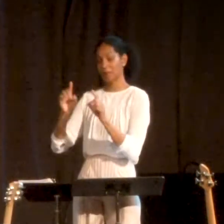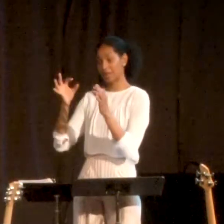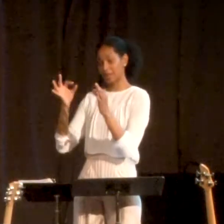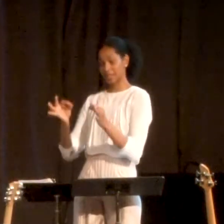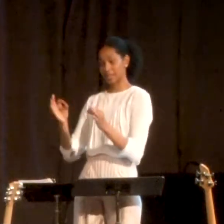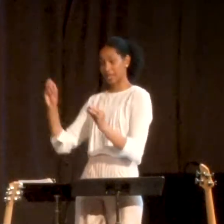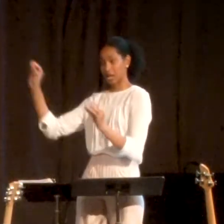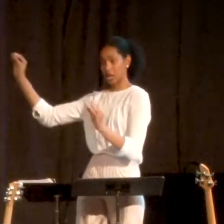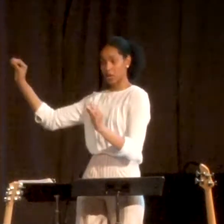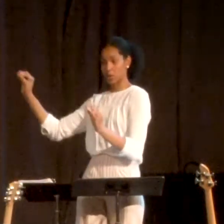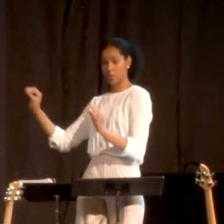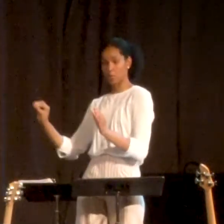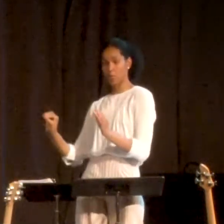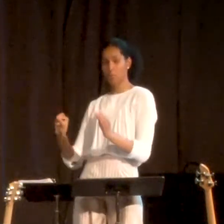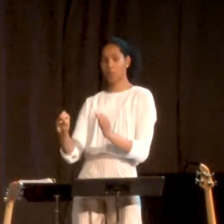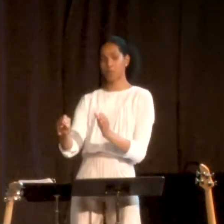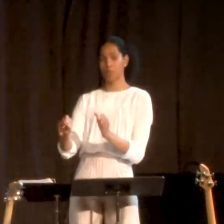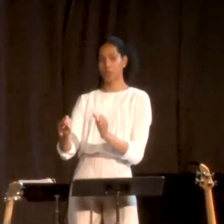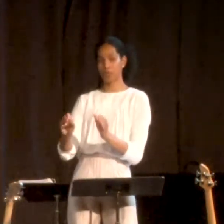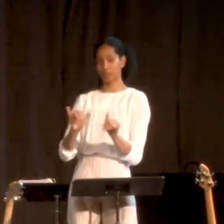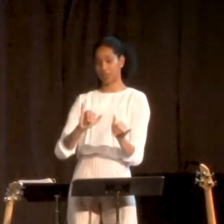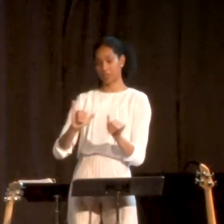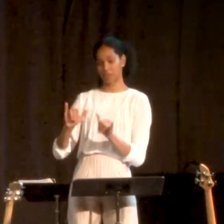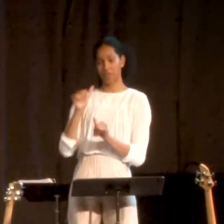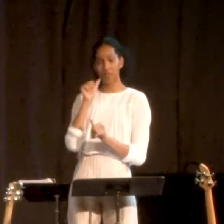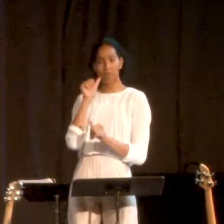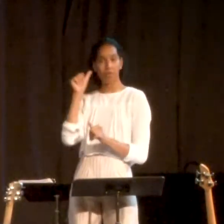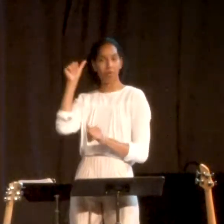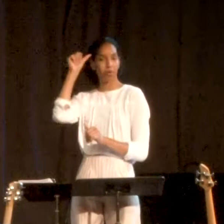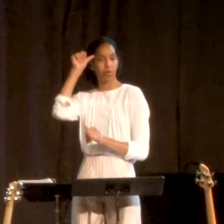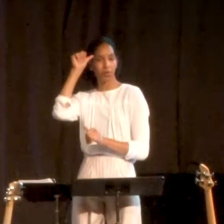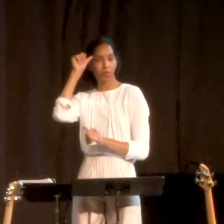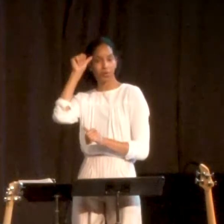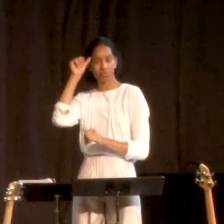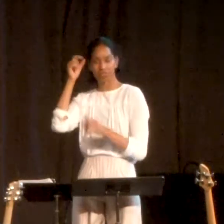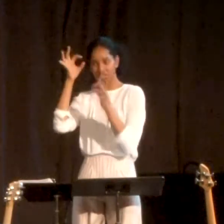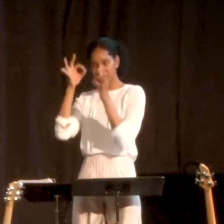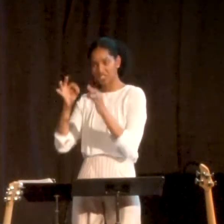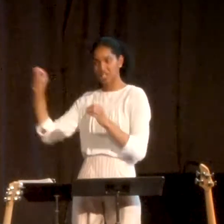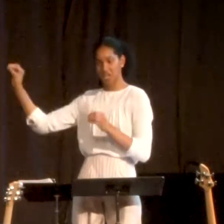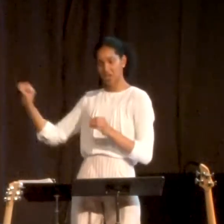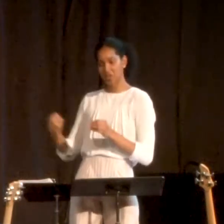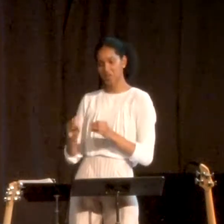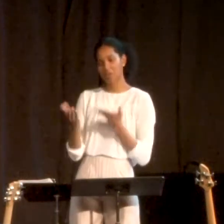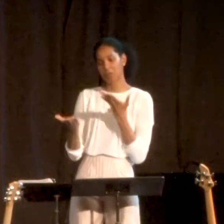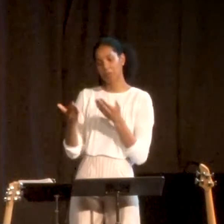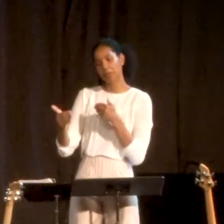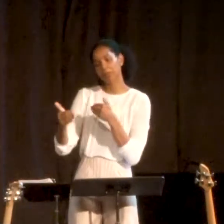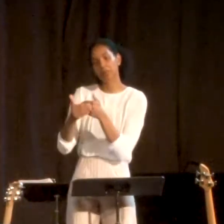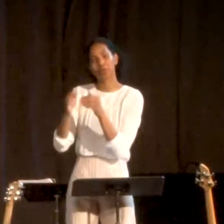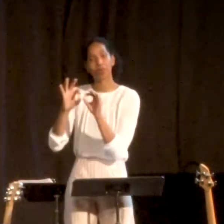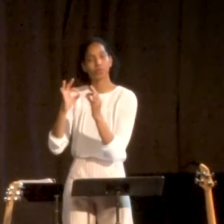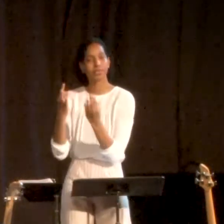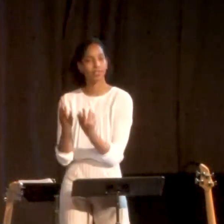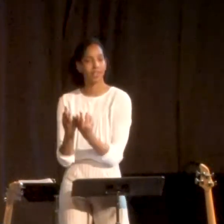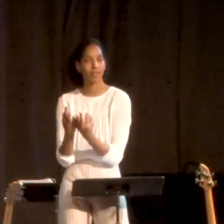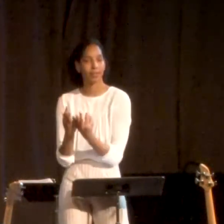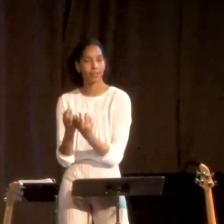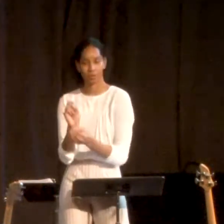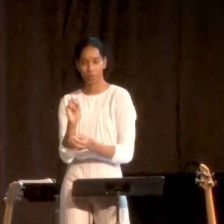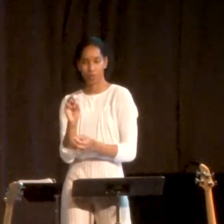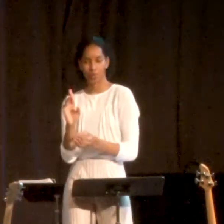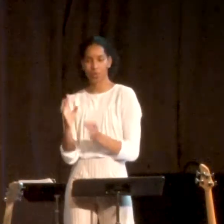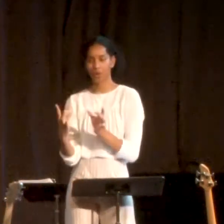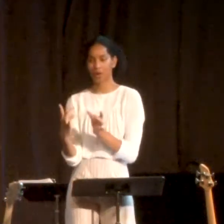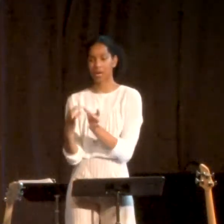adult for whatever reason, maybe to be closer to their aging relatives, or to